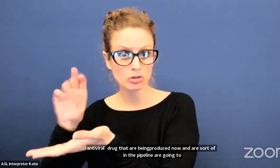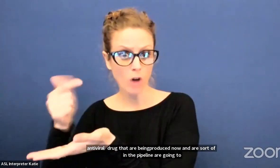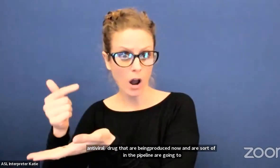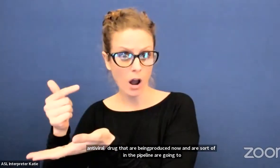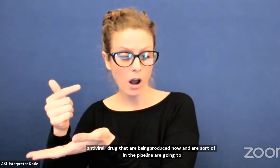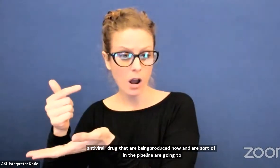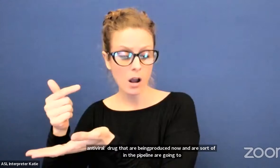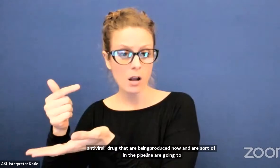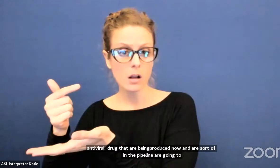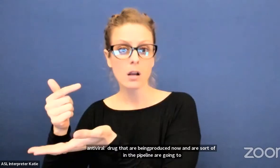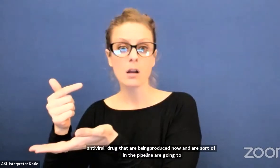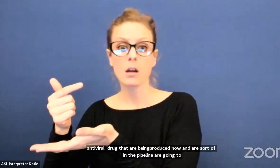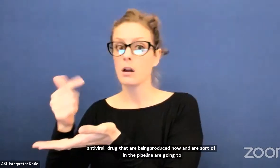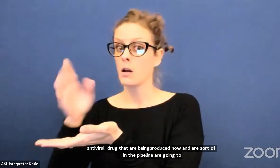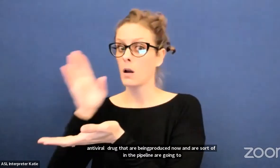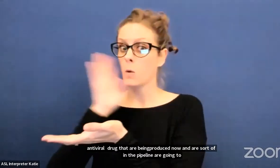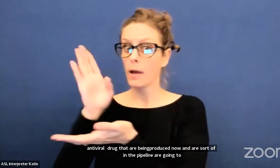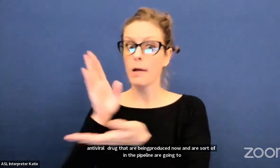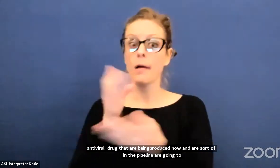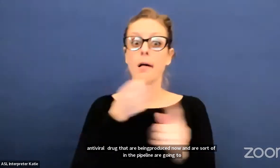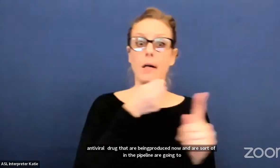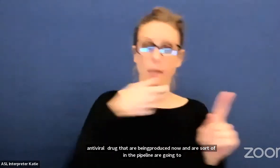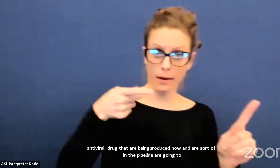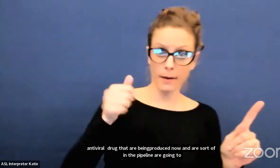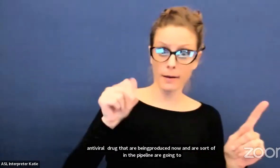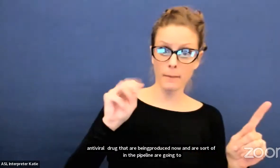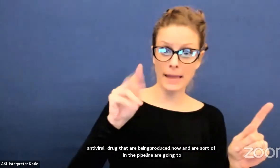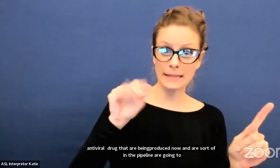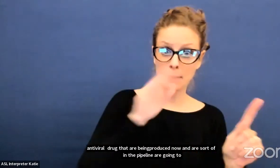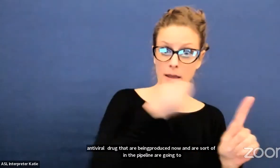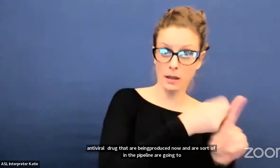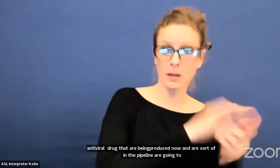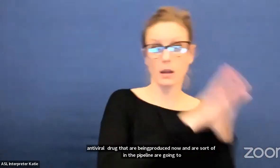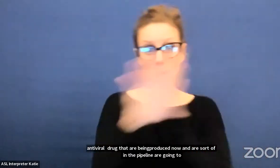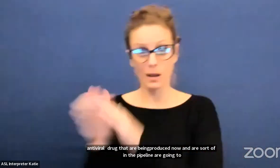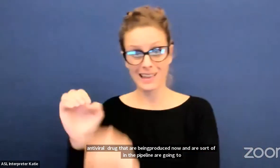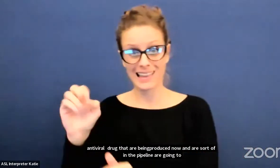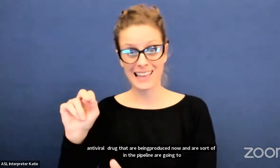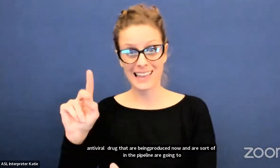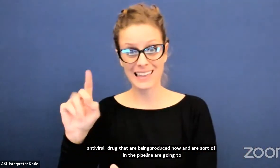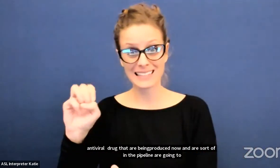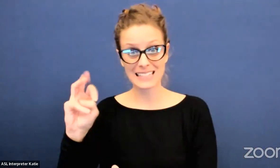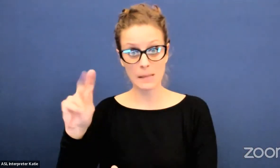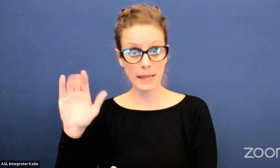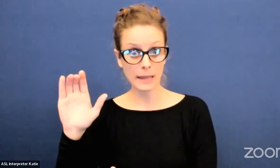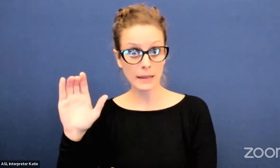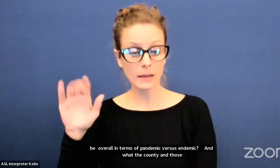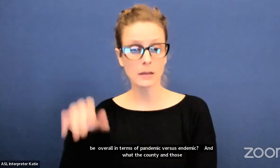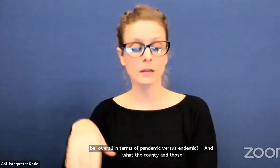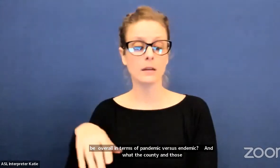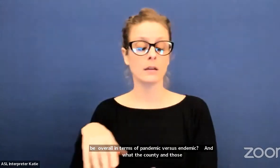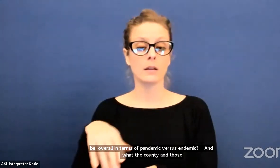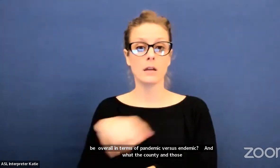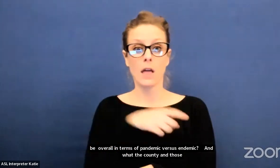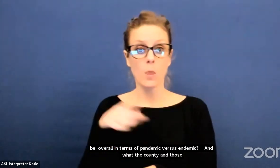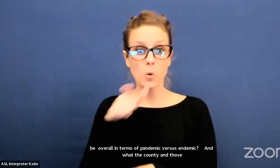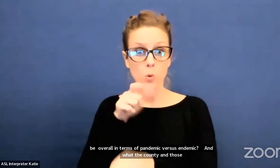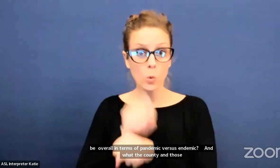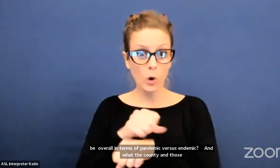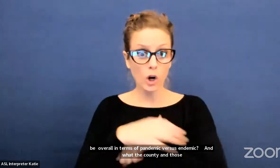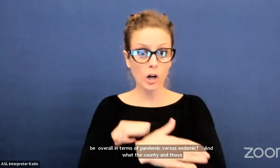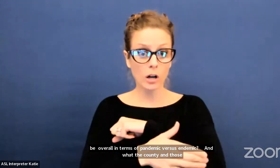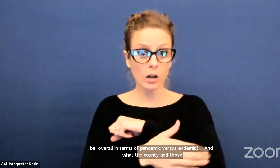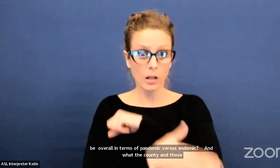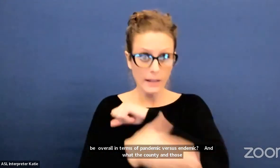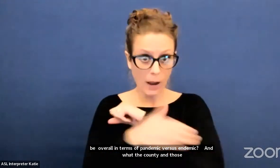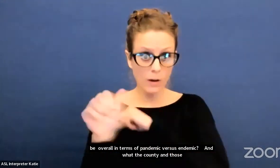versus endemic, and what the county and those of us in this group can do to